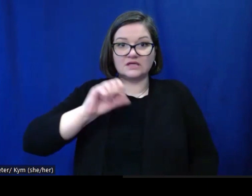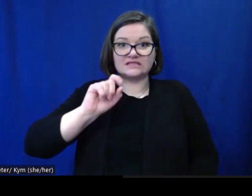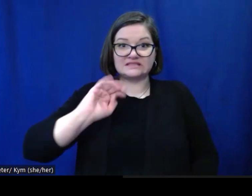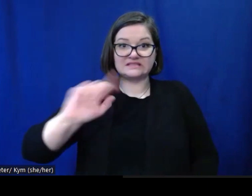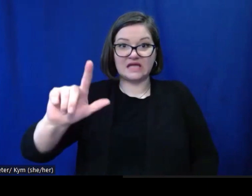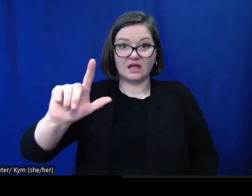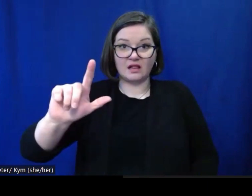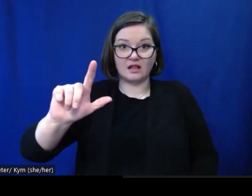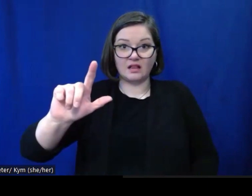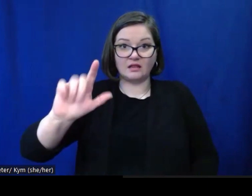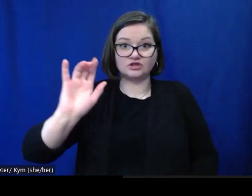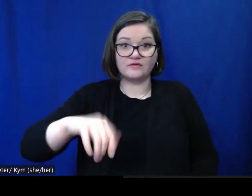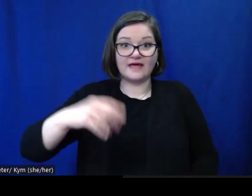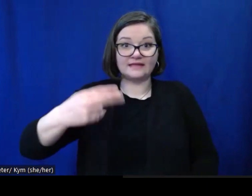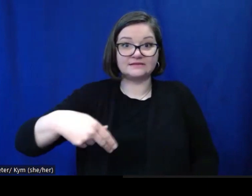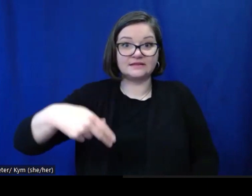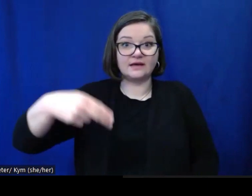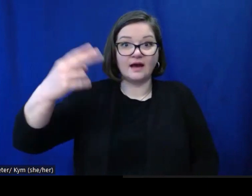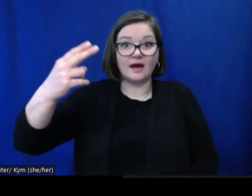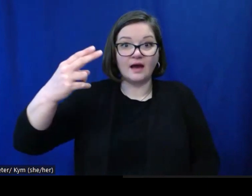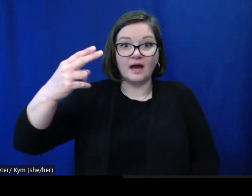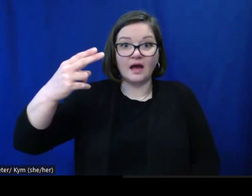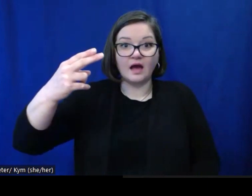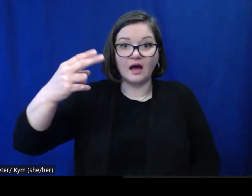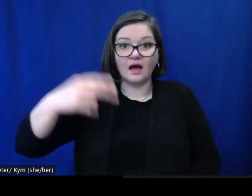high freeze.